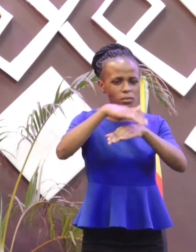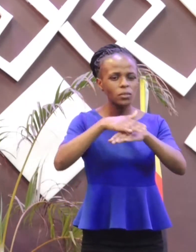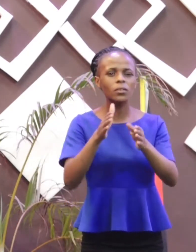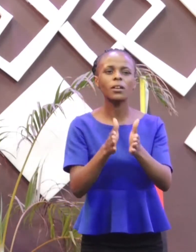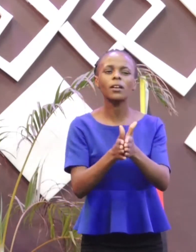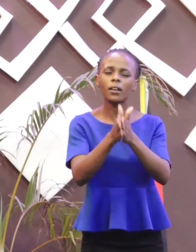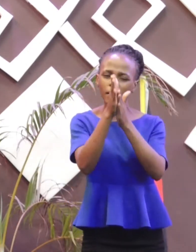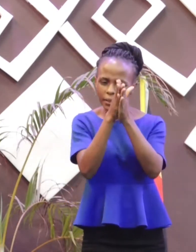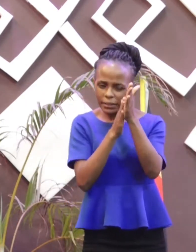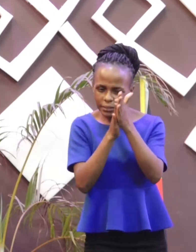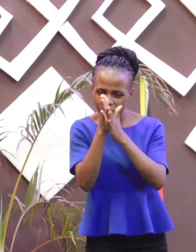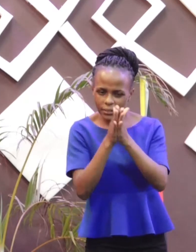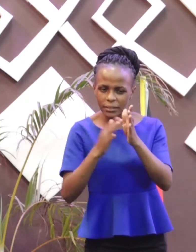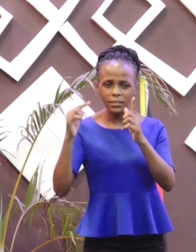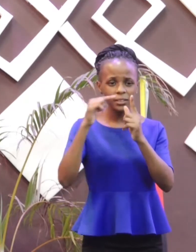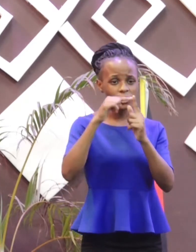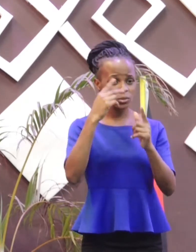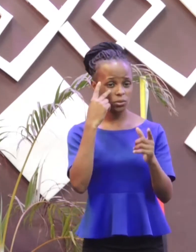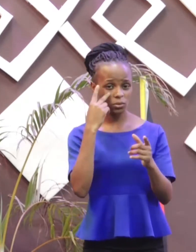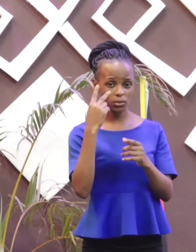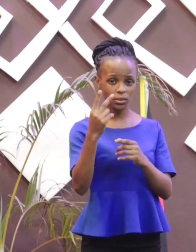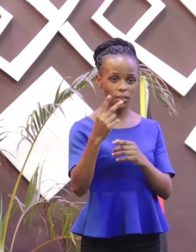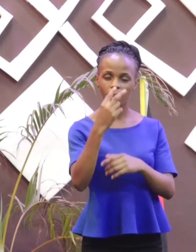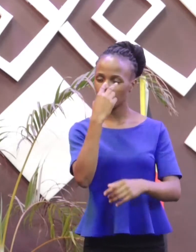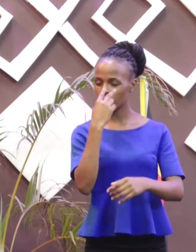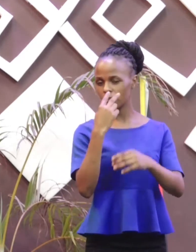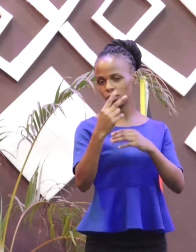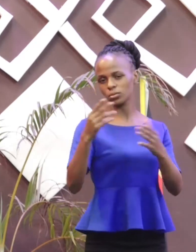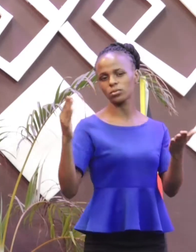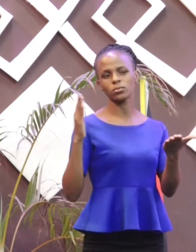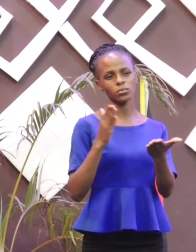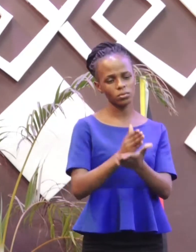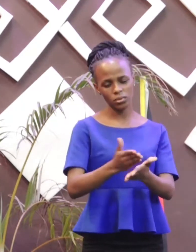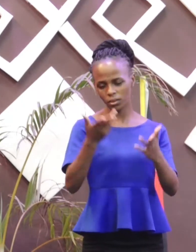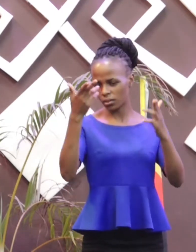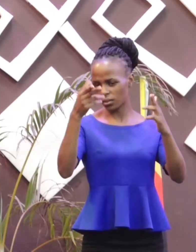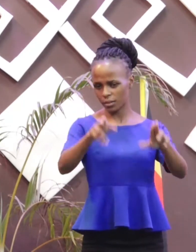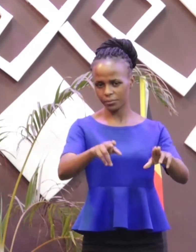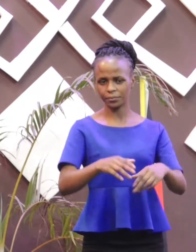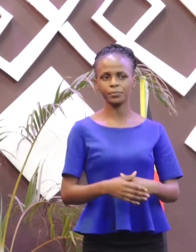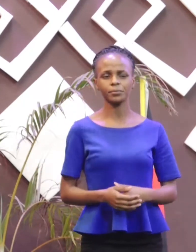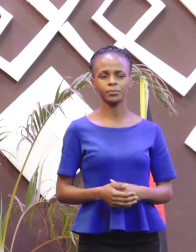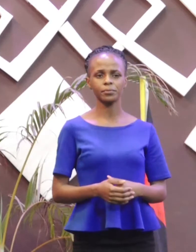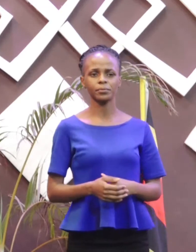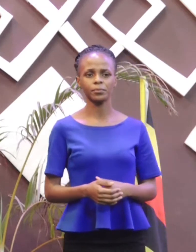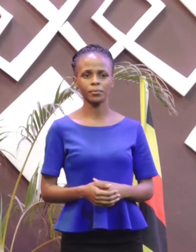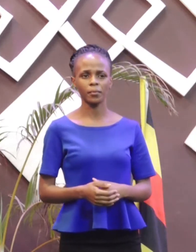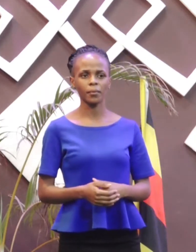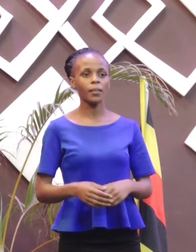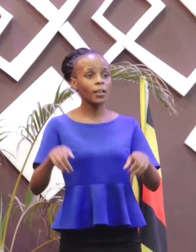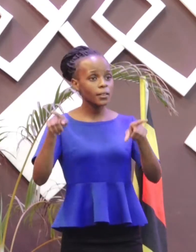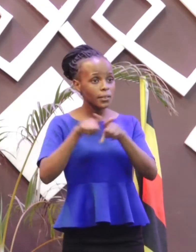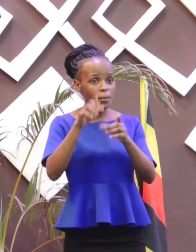kutuukirizibwa. There is a vision that we are looking to, and all our efforts and desire is that it we see it come to pass.